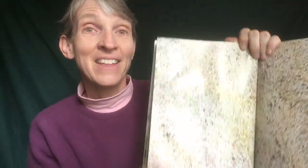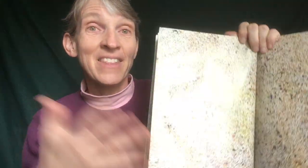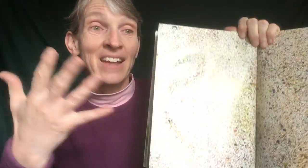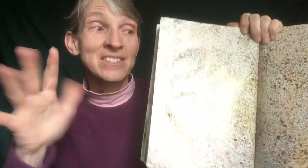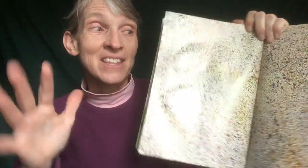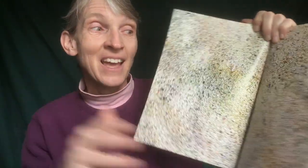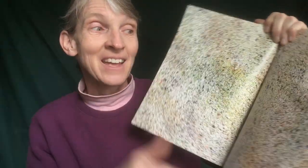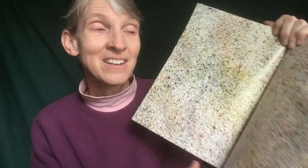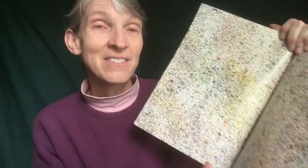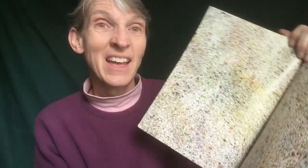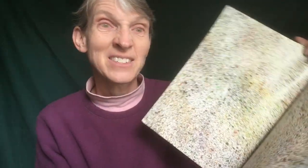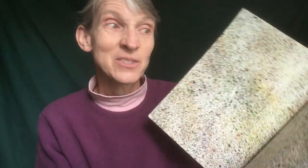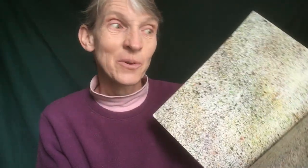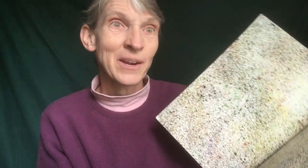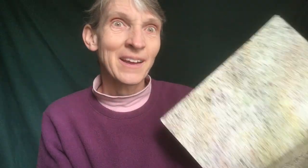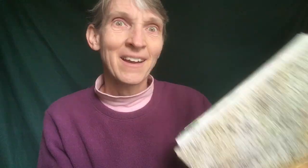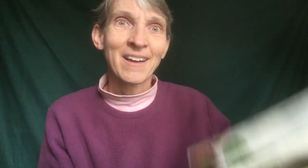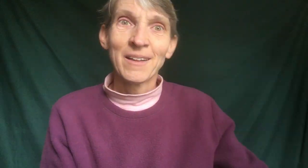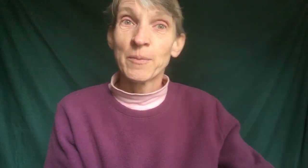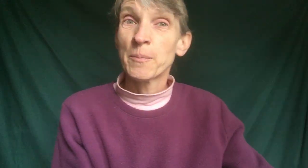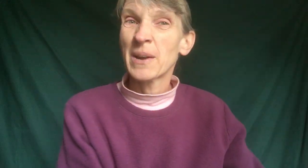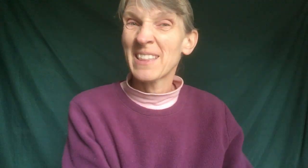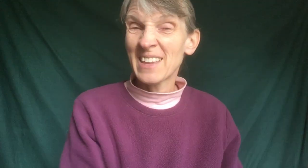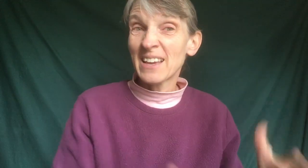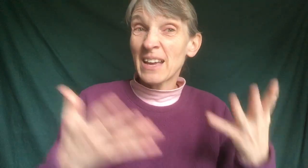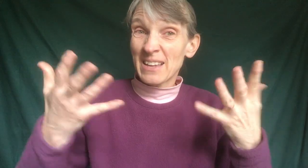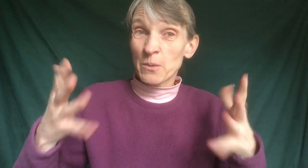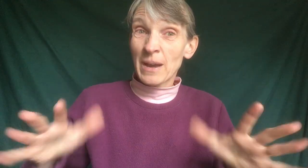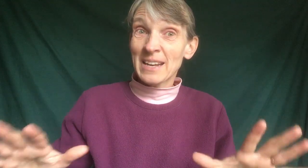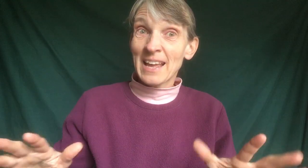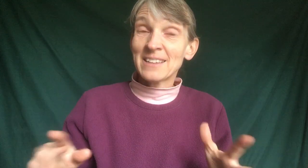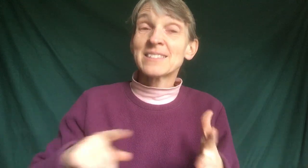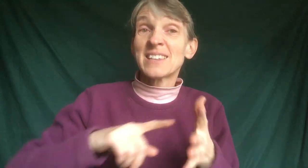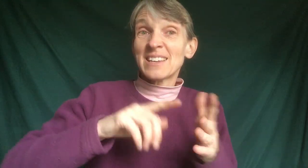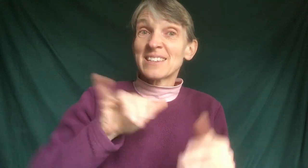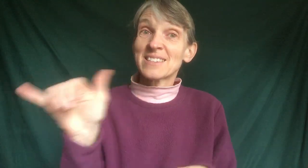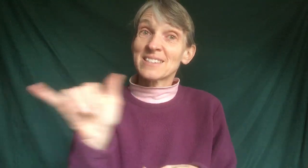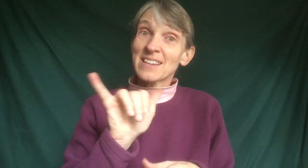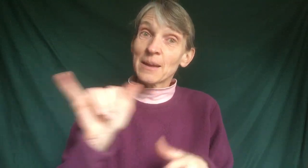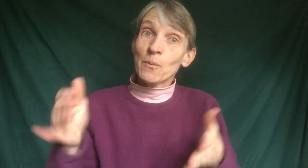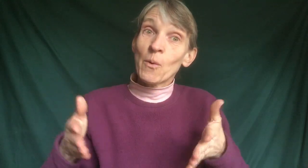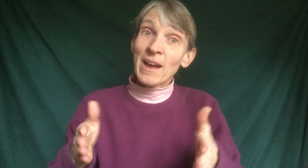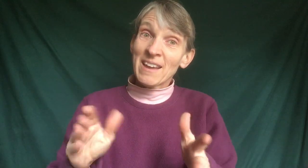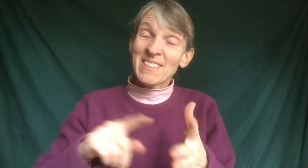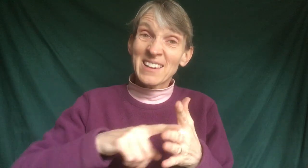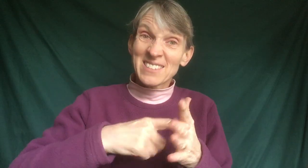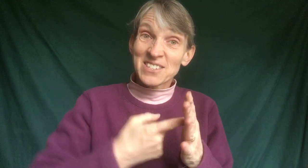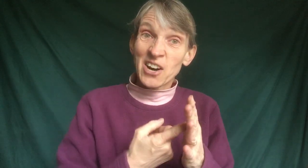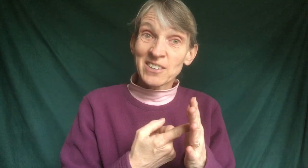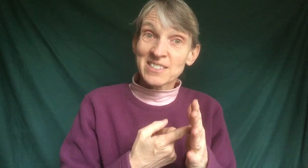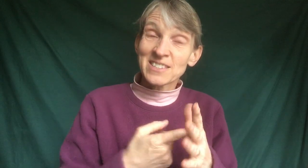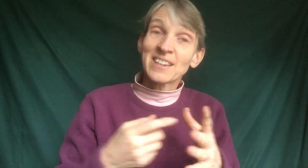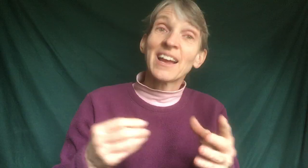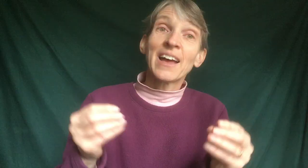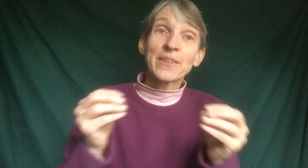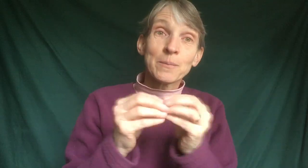And that's the end of that story. But I think the way it ends is the same way that it starts, and there'll be